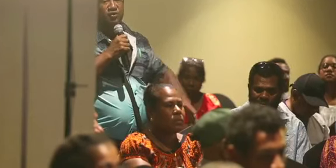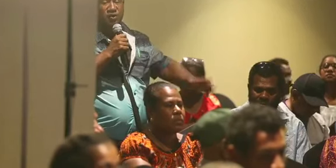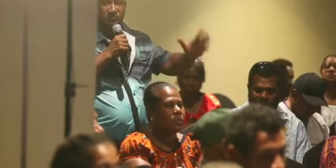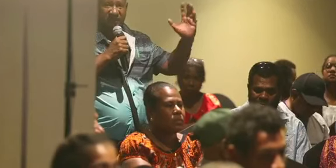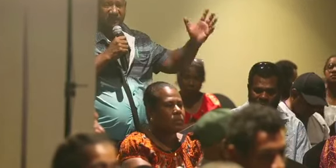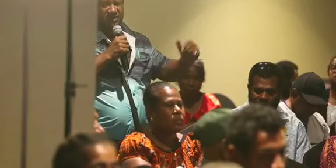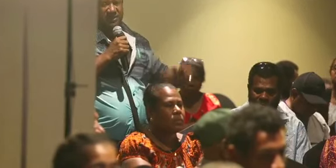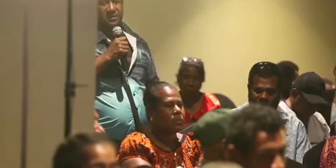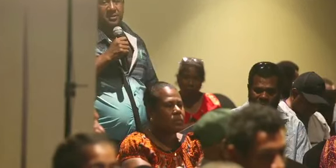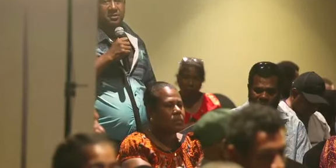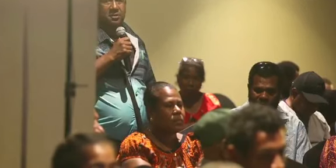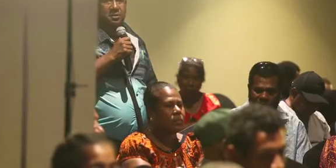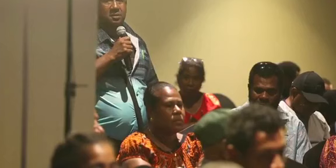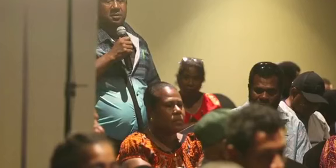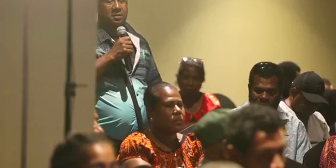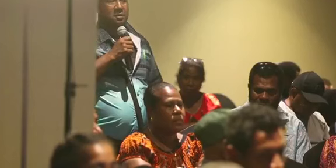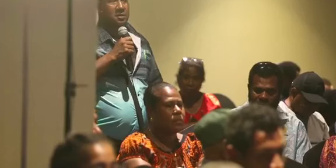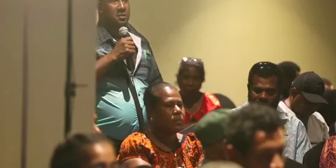blue you mean oxim services.